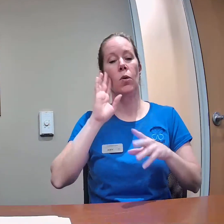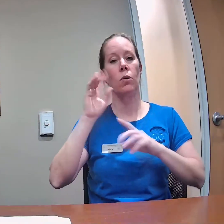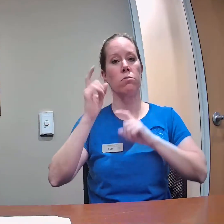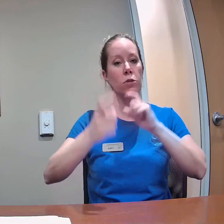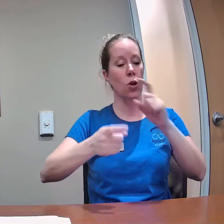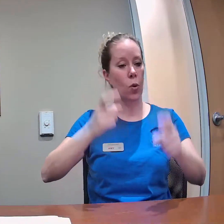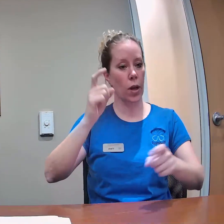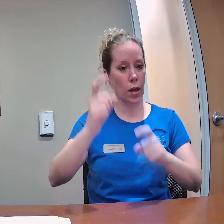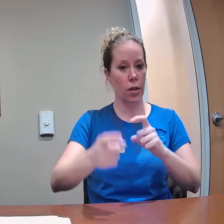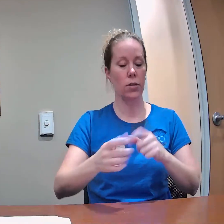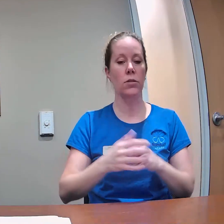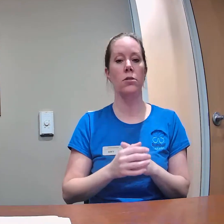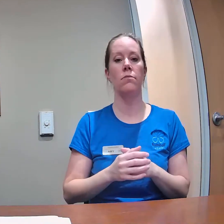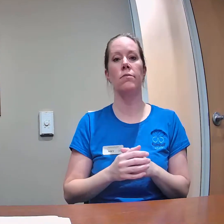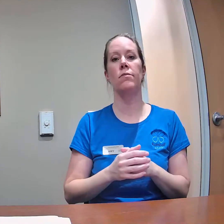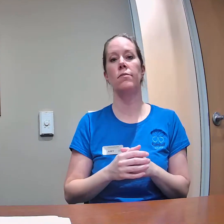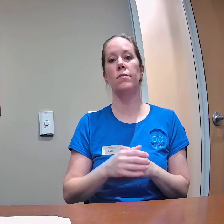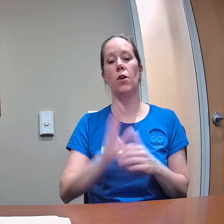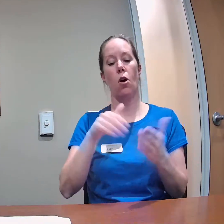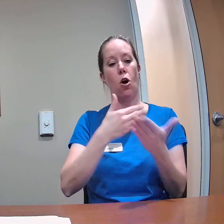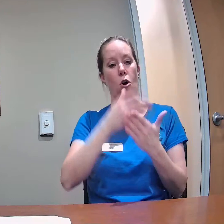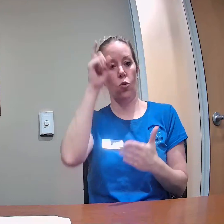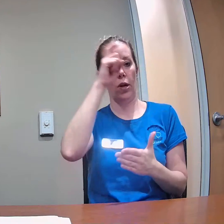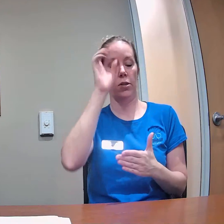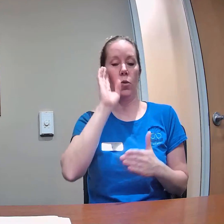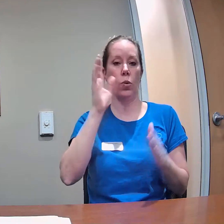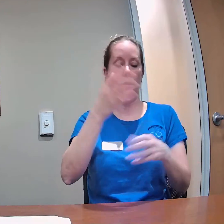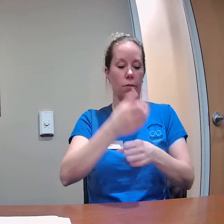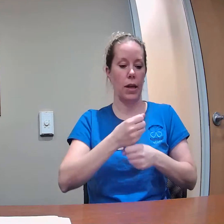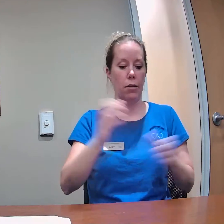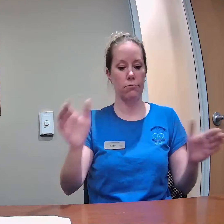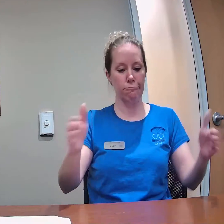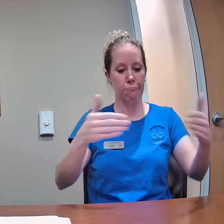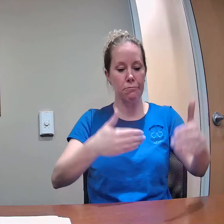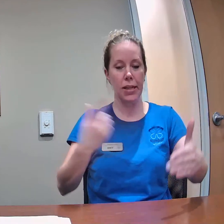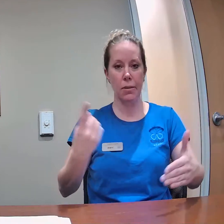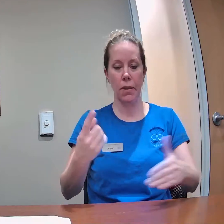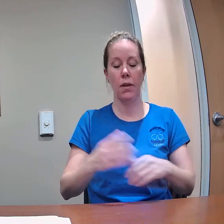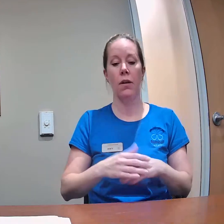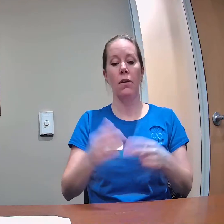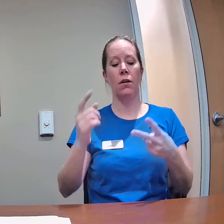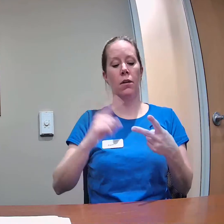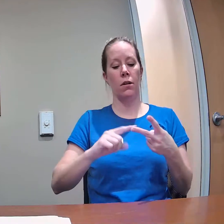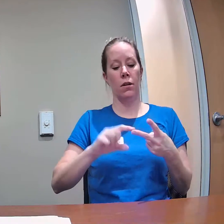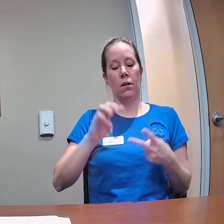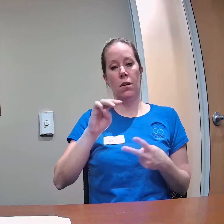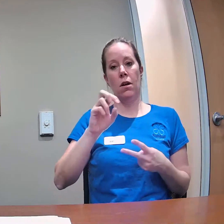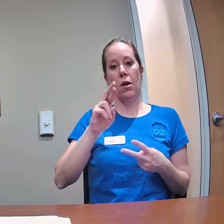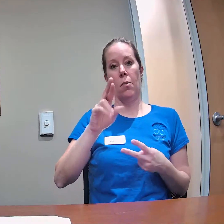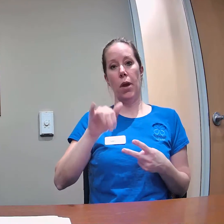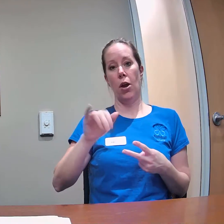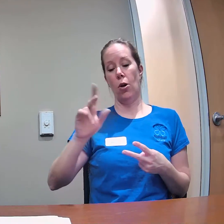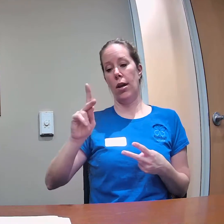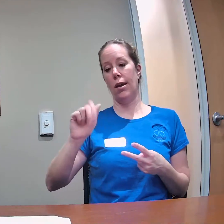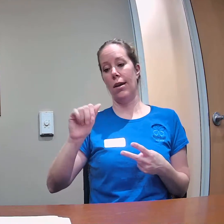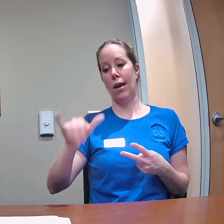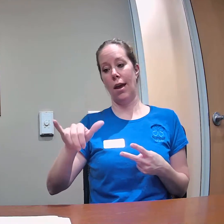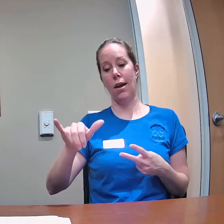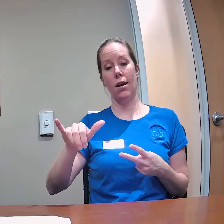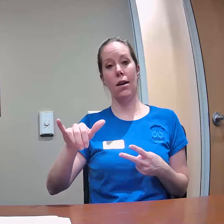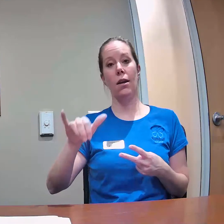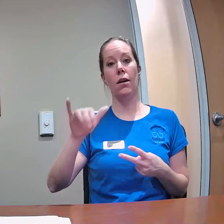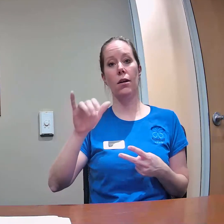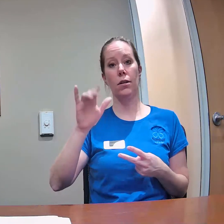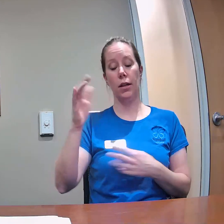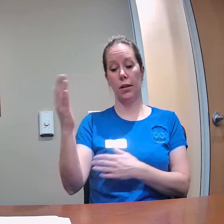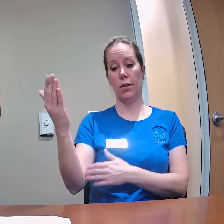donating to, which all our residents will receive. There's a Mary Kay gift bags galore at the